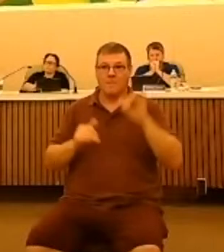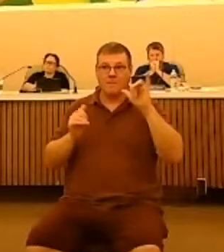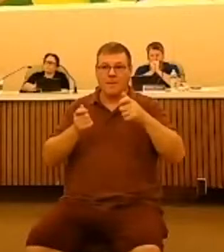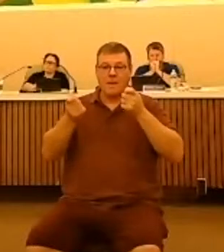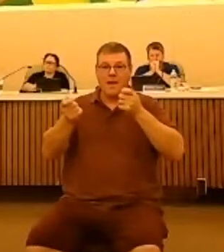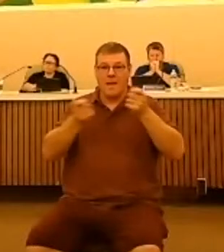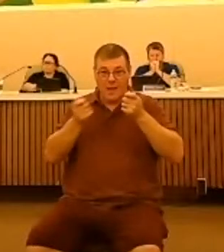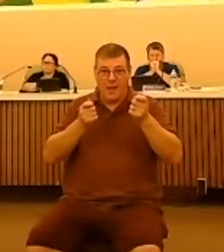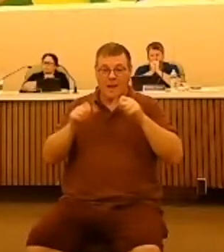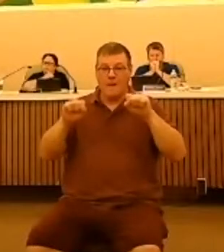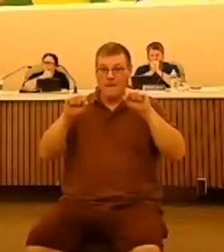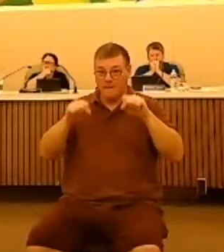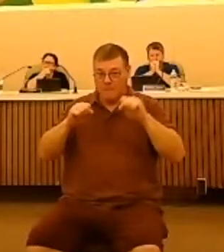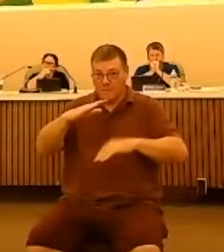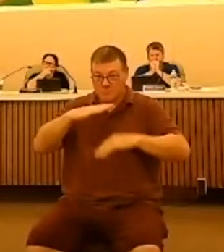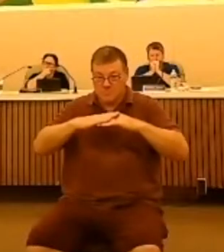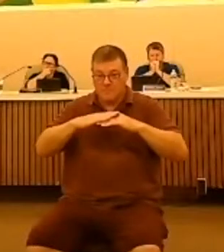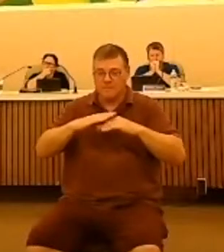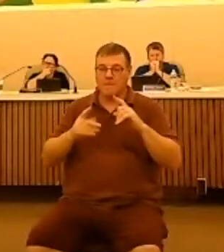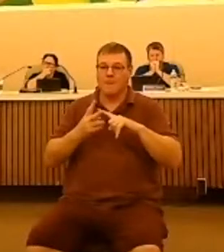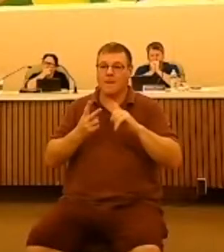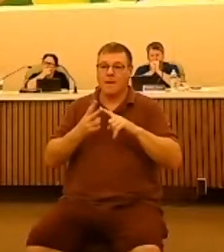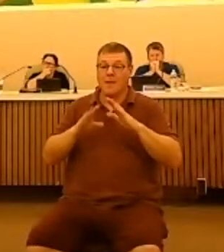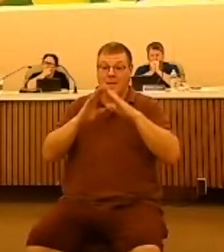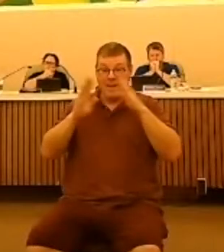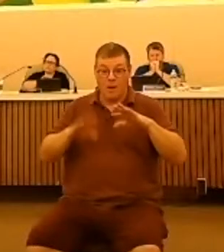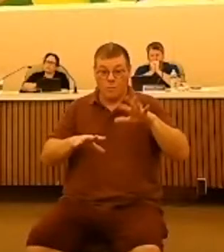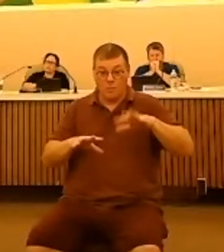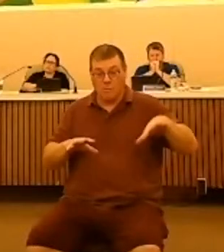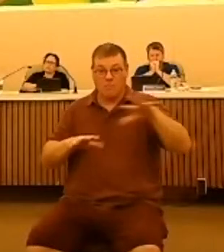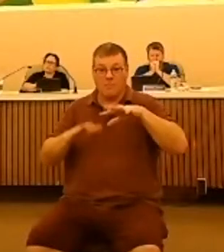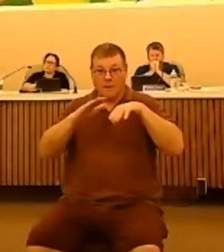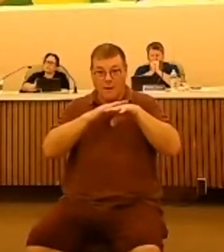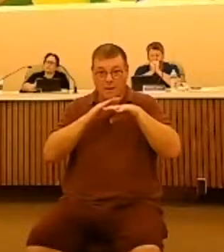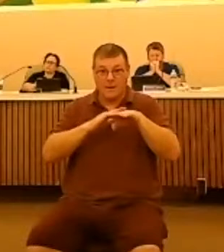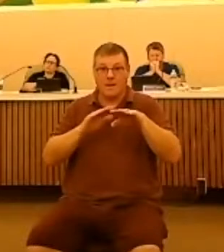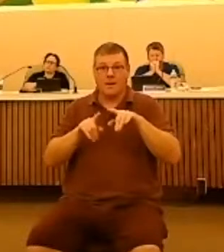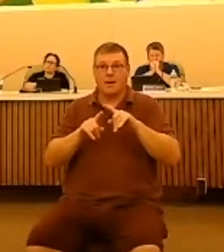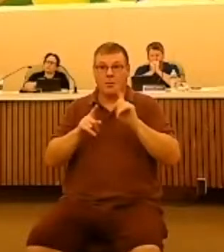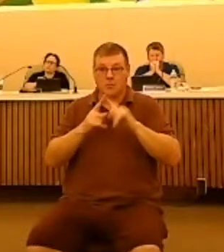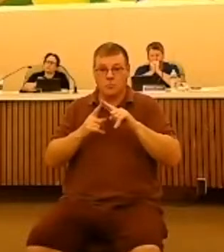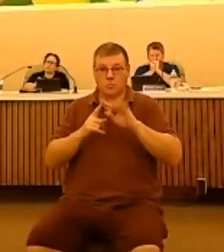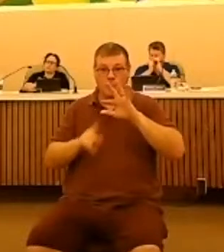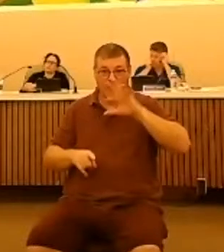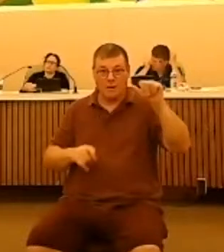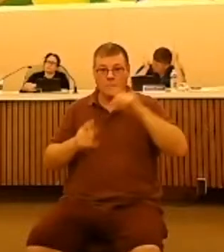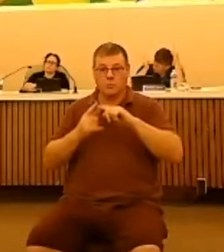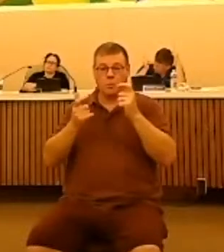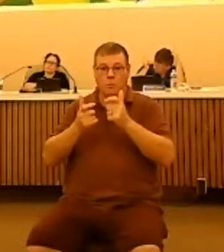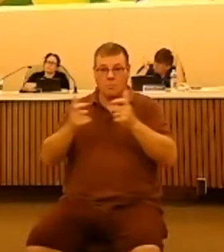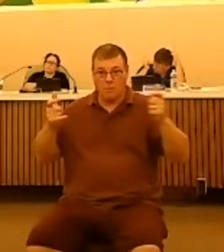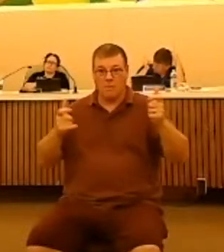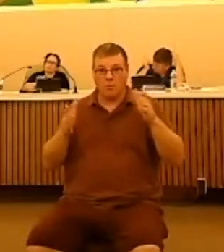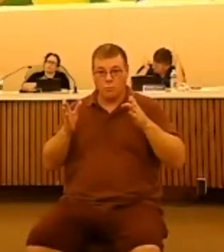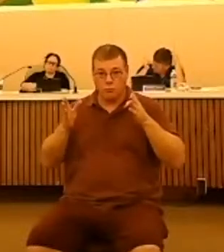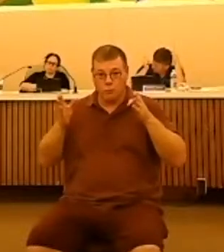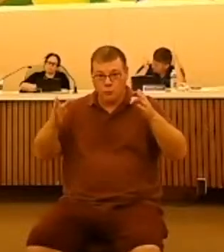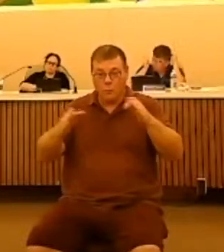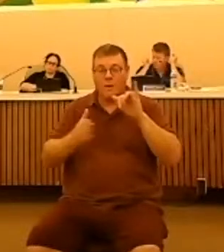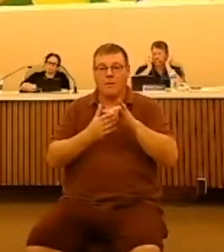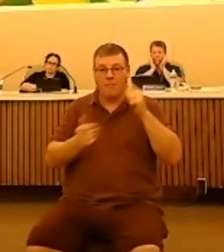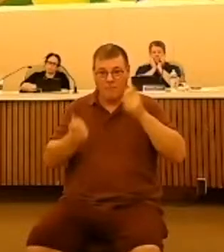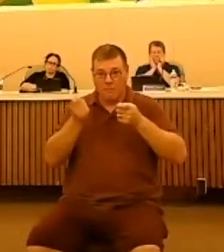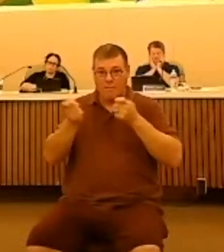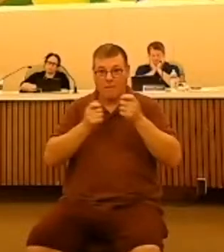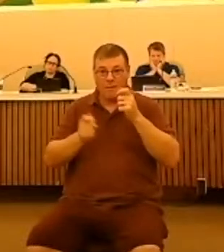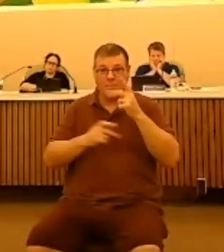the capacity, somewhere that it would allow those houses access egress out to the larger roads that could handle